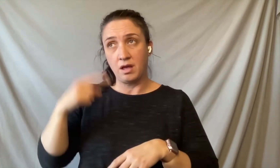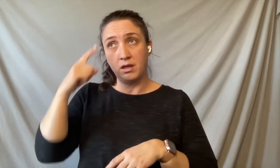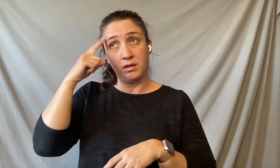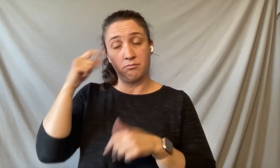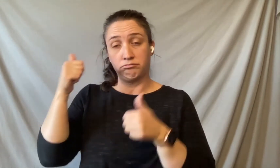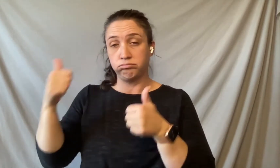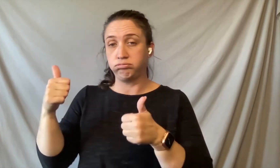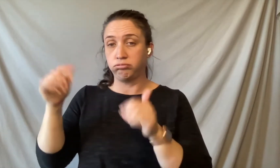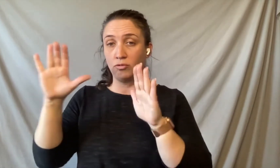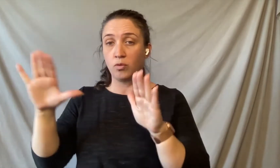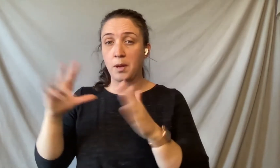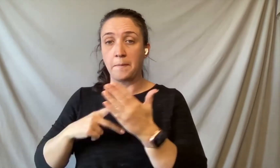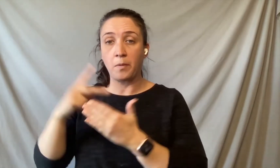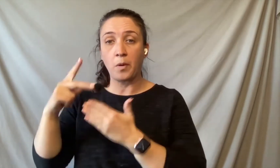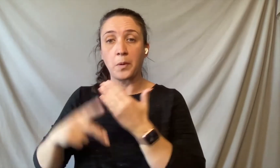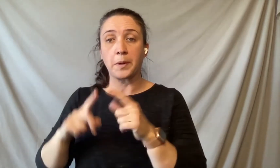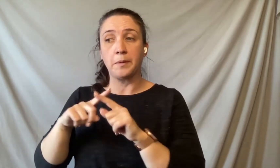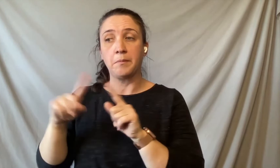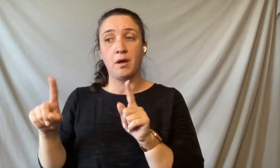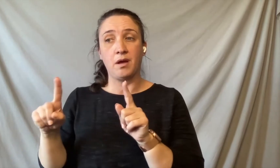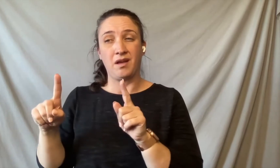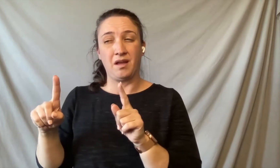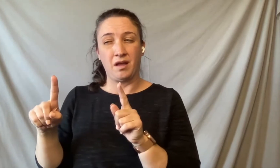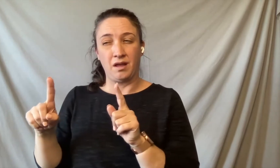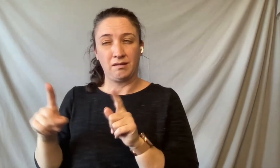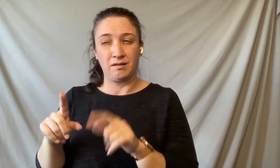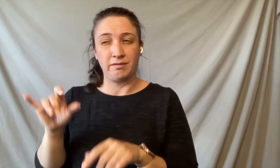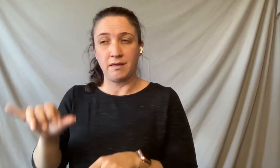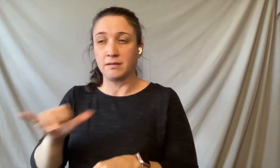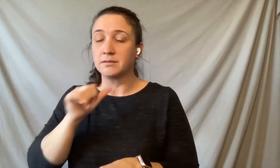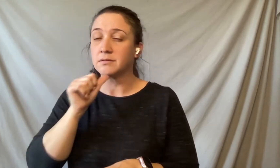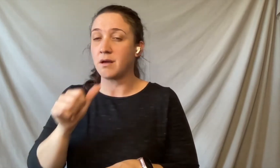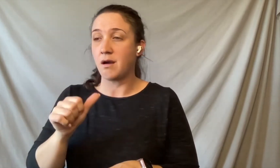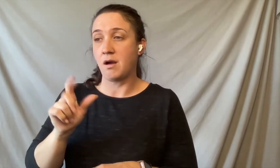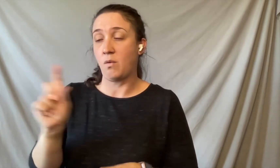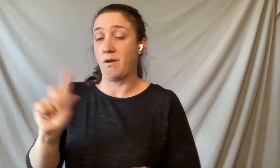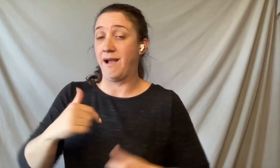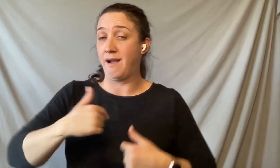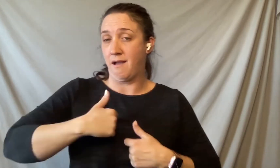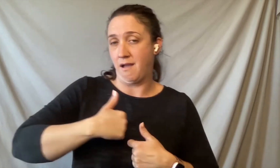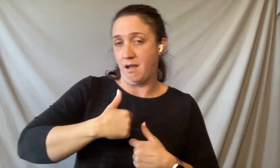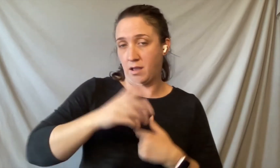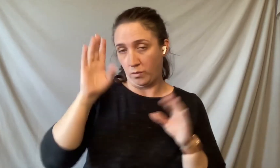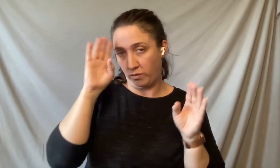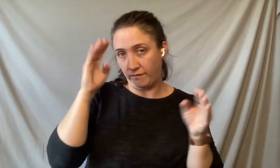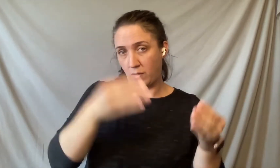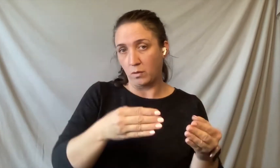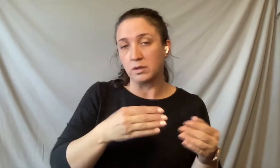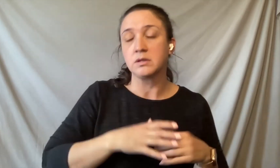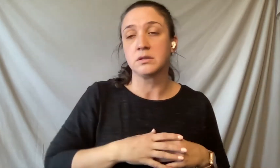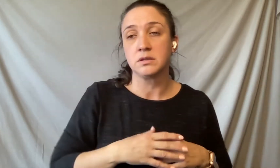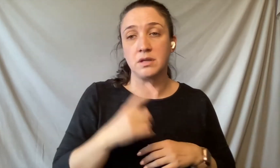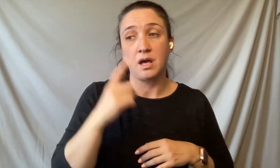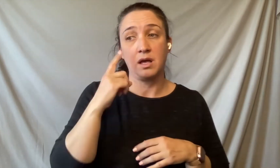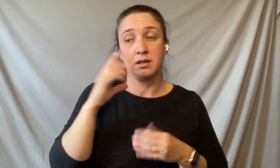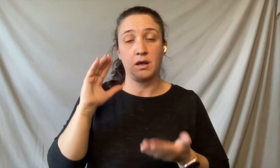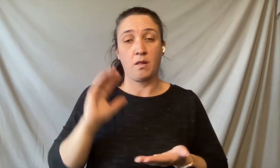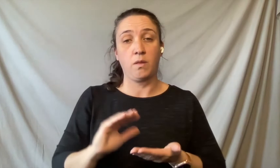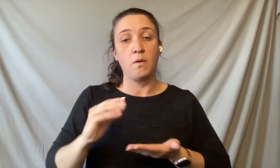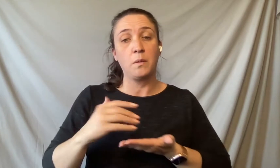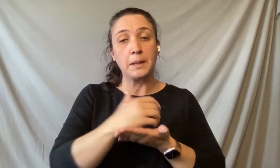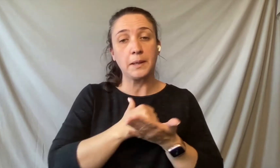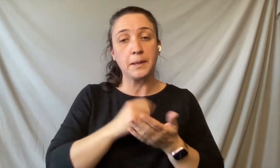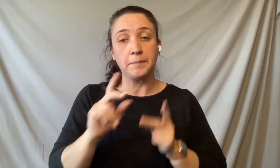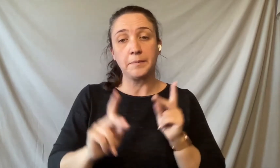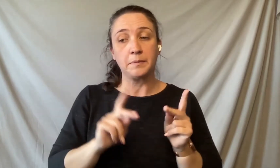great programs, but it's not necessarily where I would focus. You know, I think that low income people